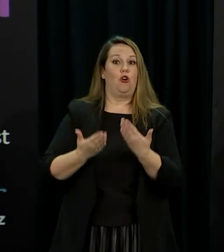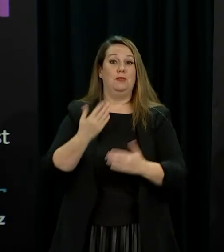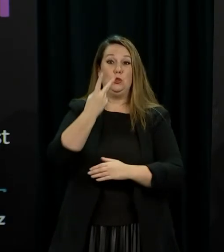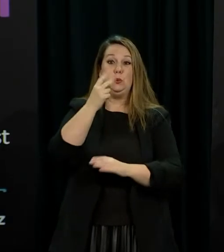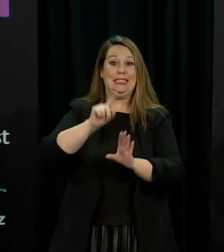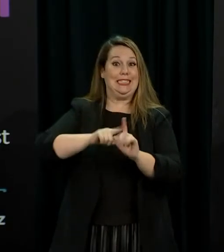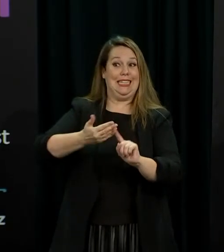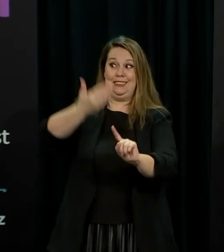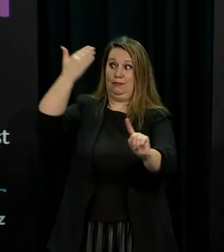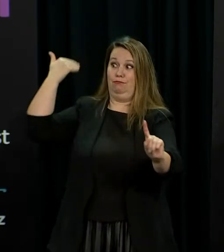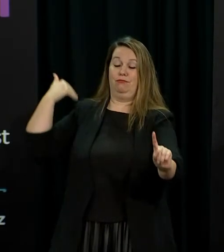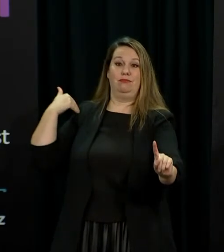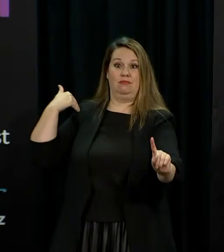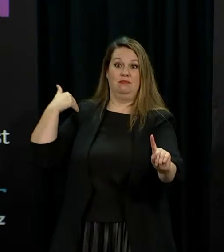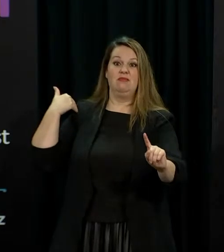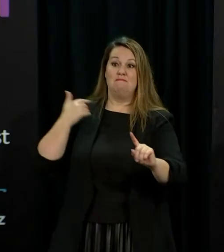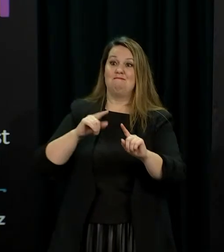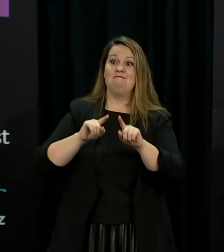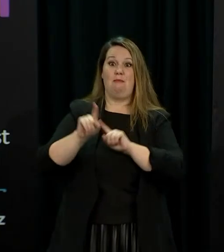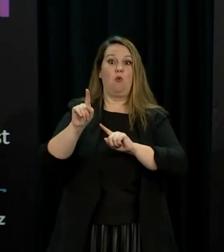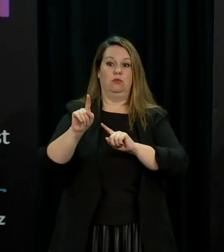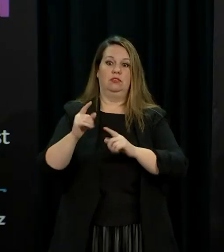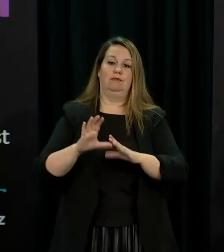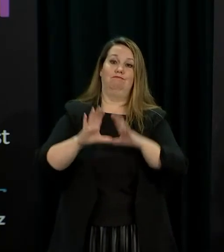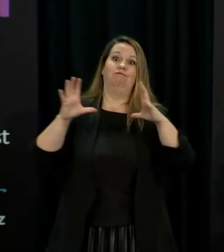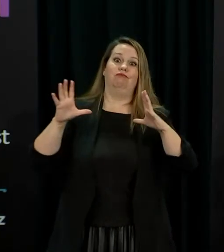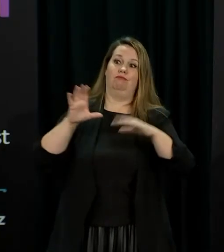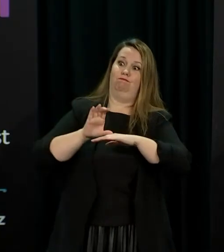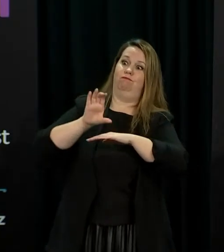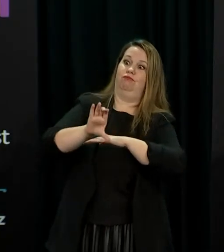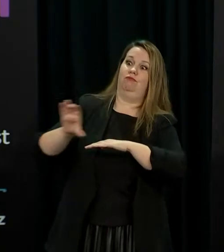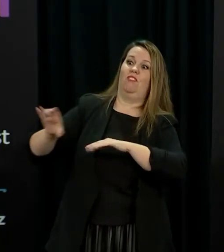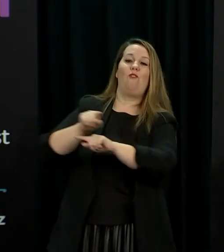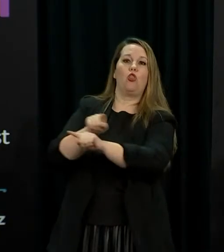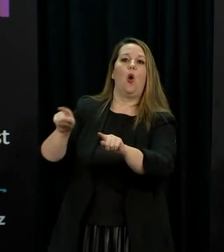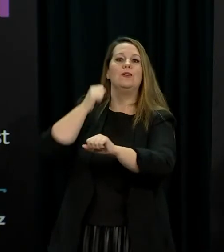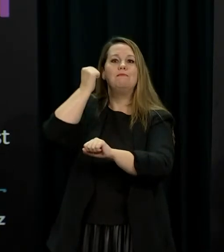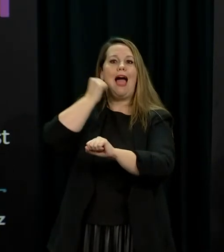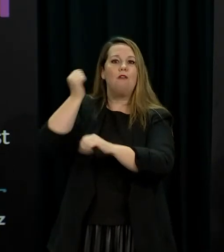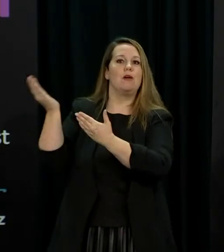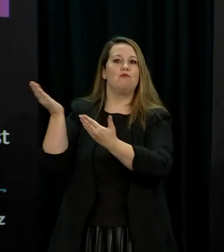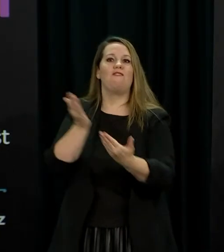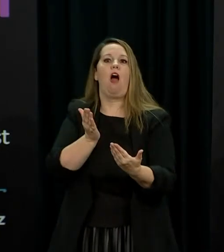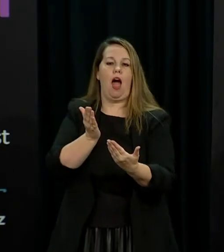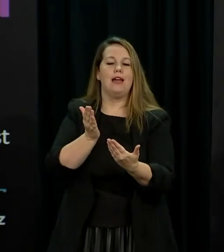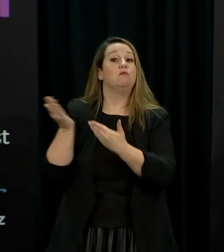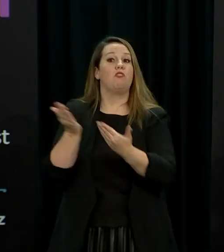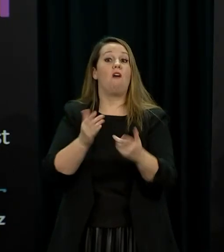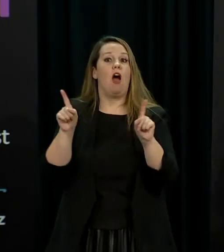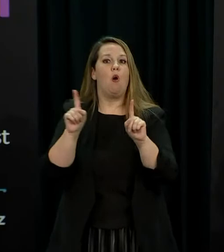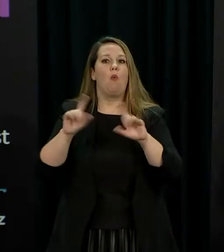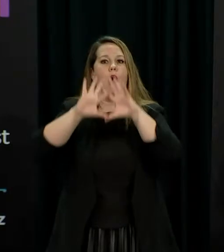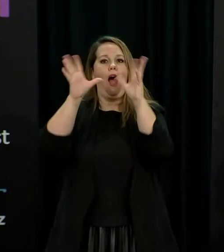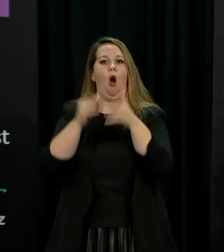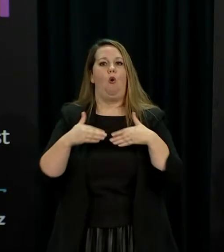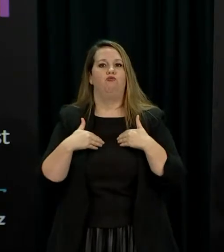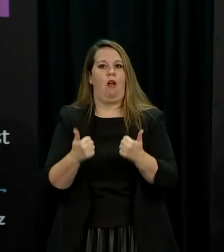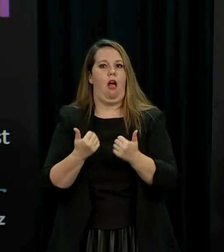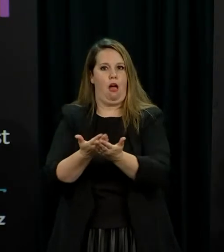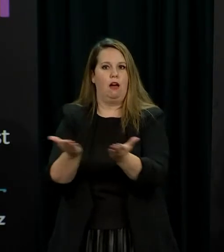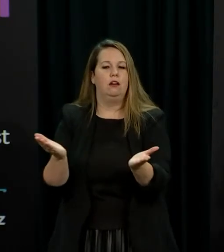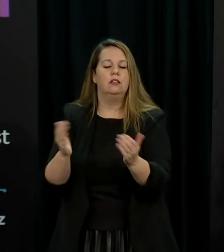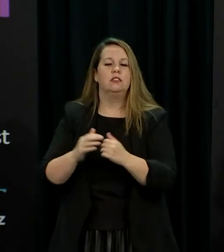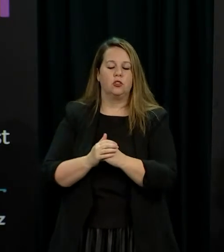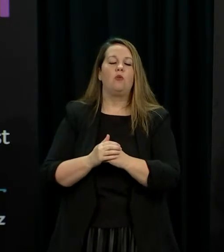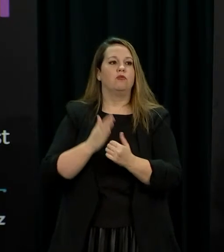original investment that set up those whole Māori providers. So, yes, I do think there's been and I know from having been part of the discussions,